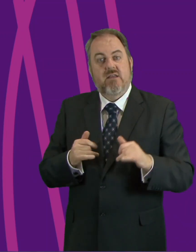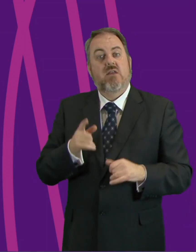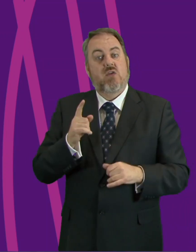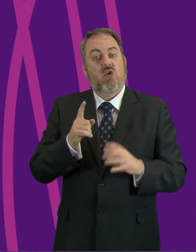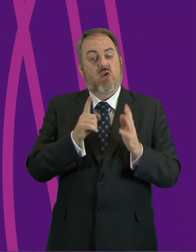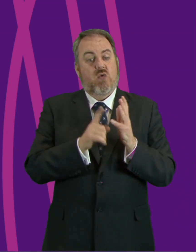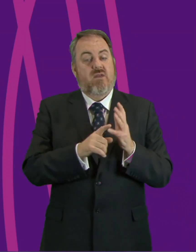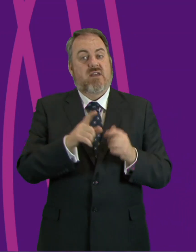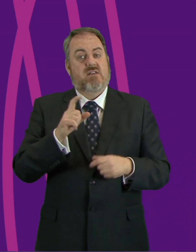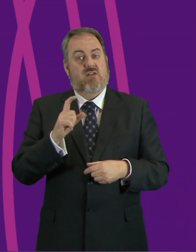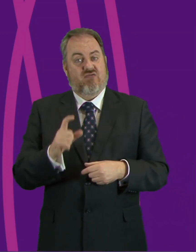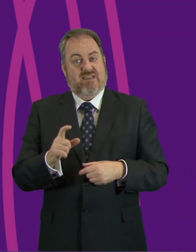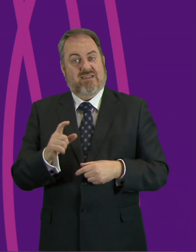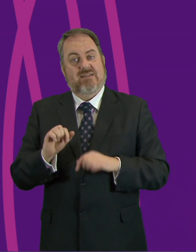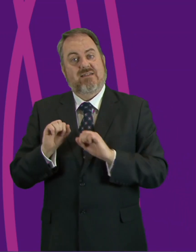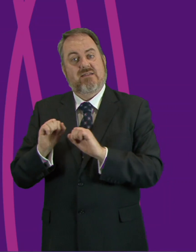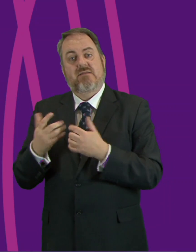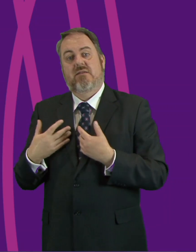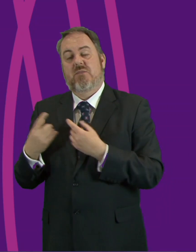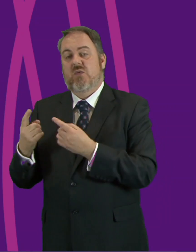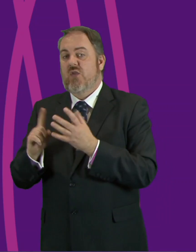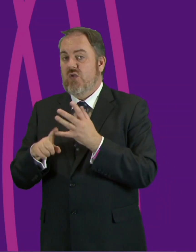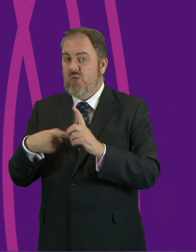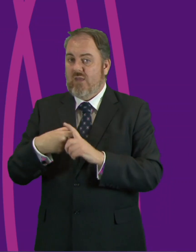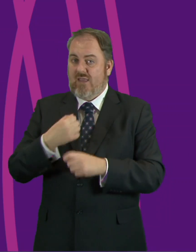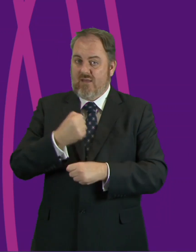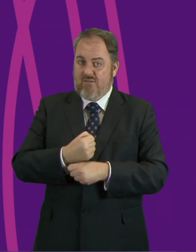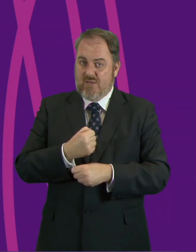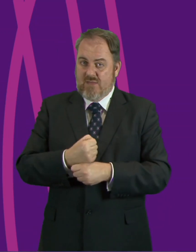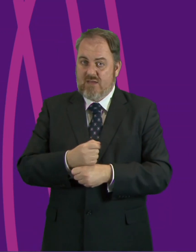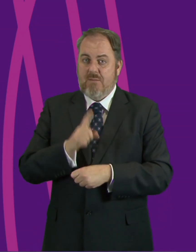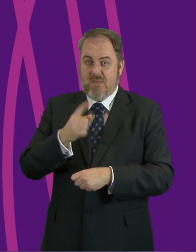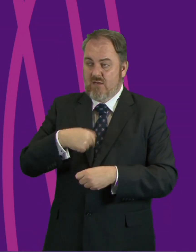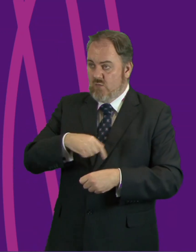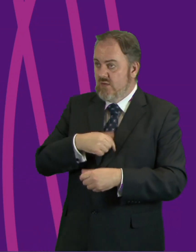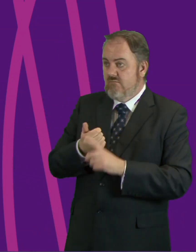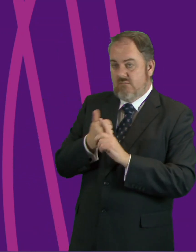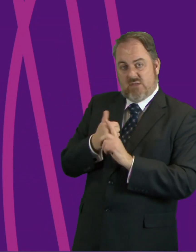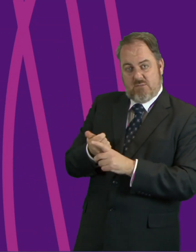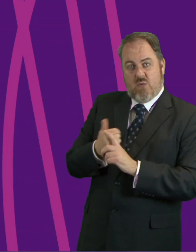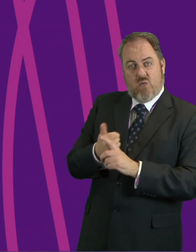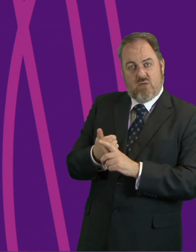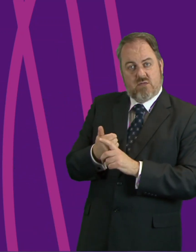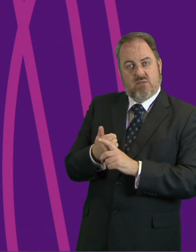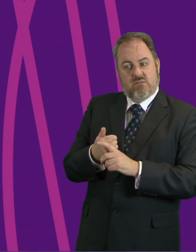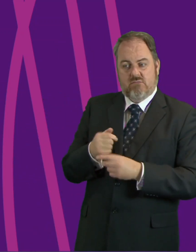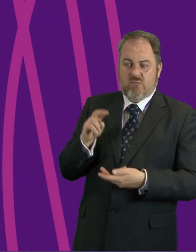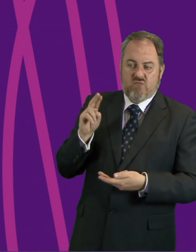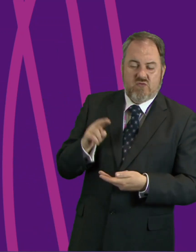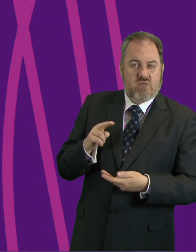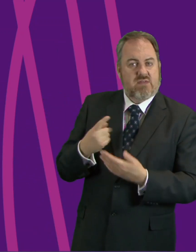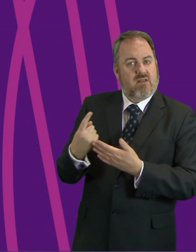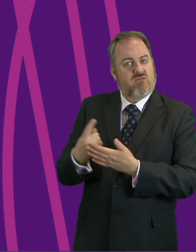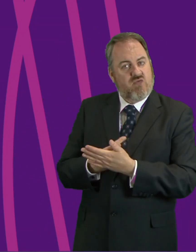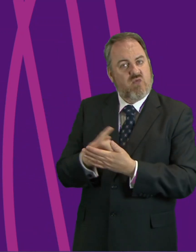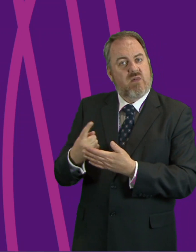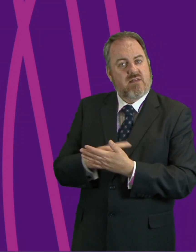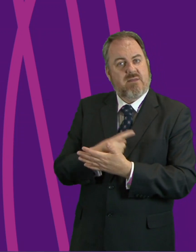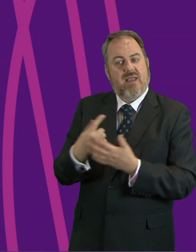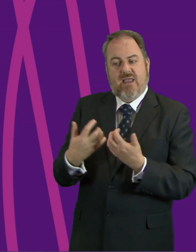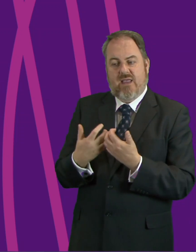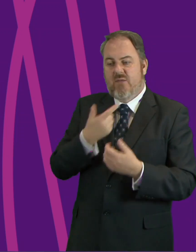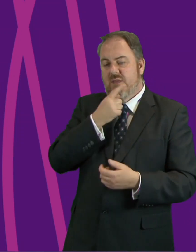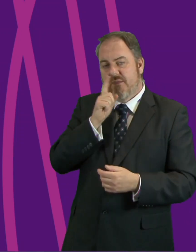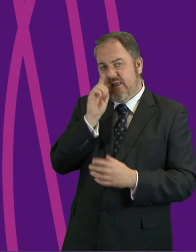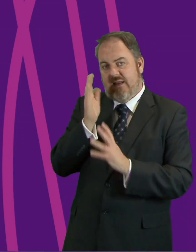is a reserve matter, but it is one we would certainly be supportive of. But generally, we remain committed to ensuring that students are adequately supported during what